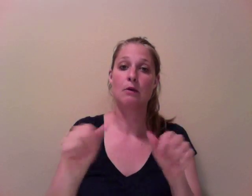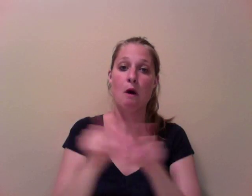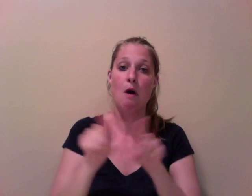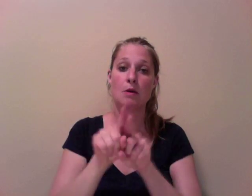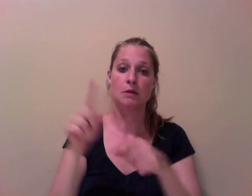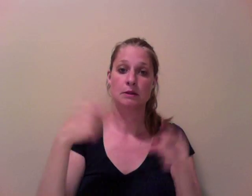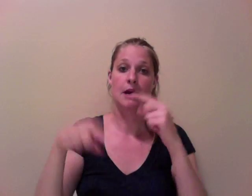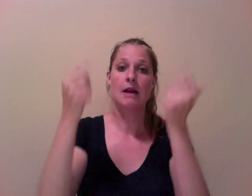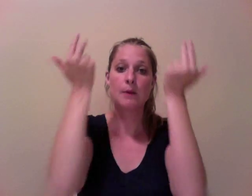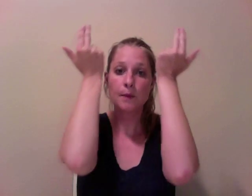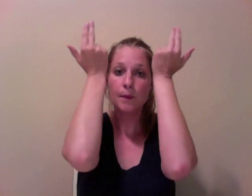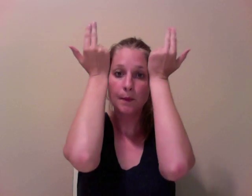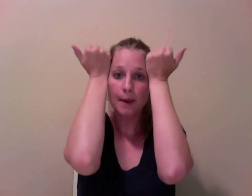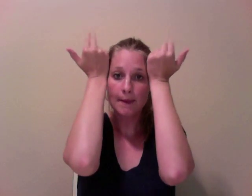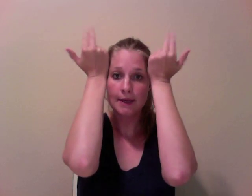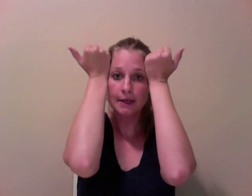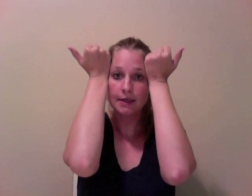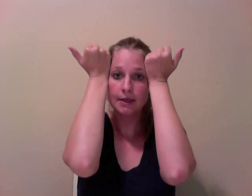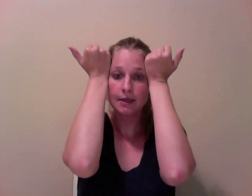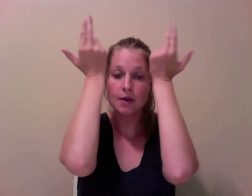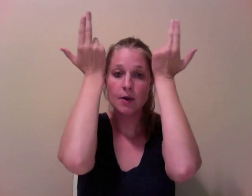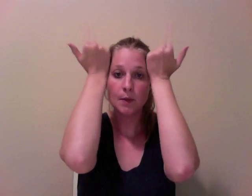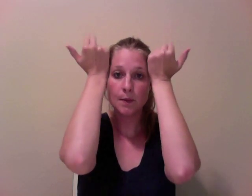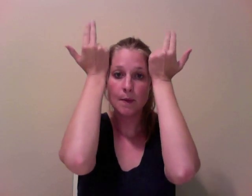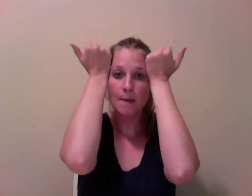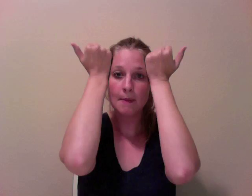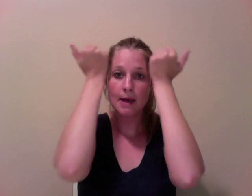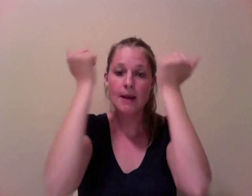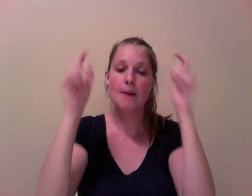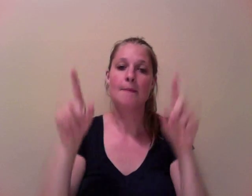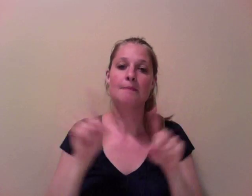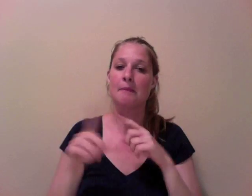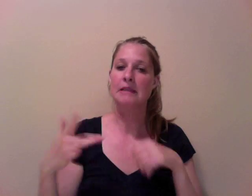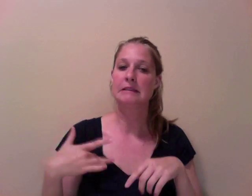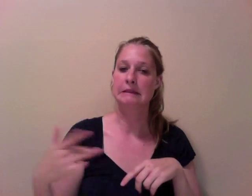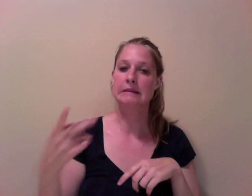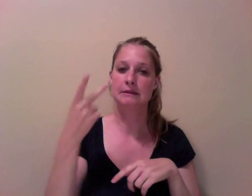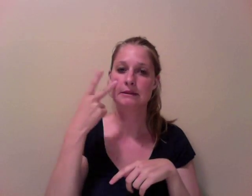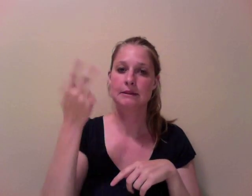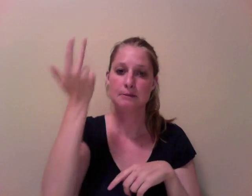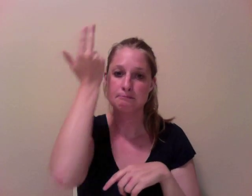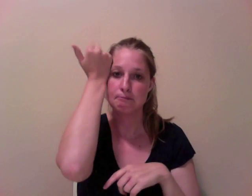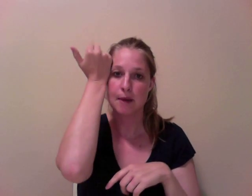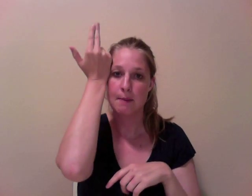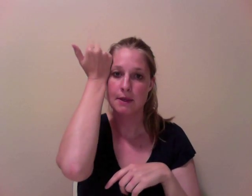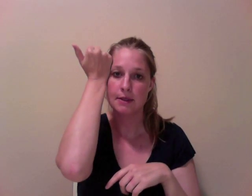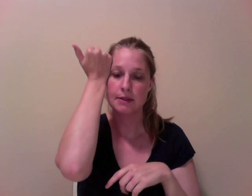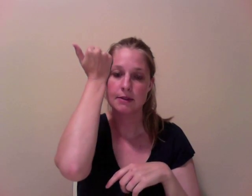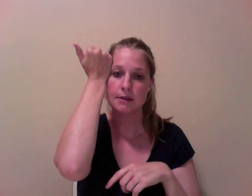Again, you can also sign it with two hands, either side of your head, but you will tend to see it like this.